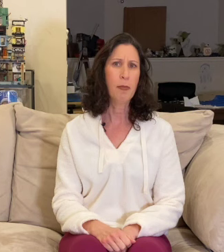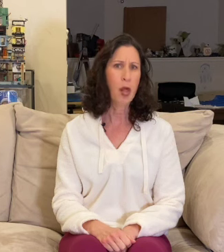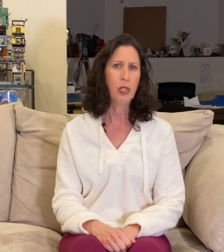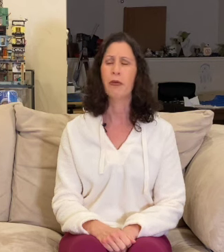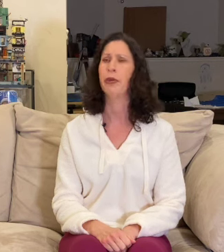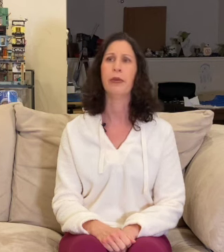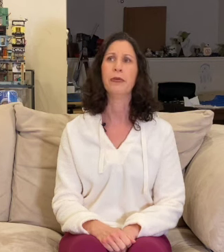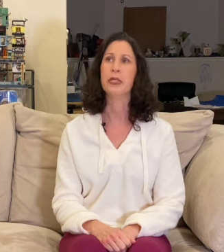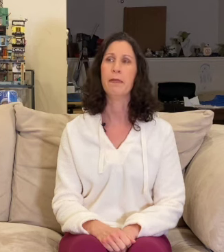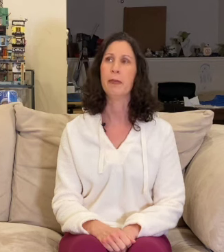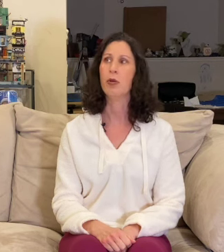Meatball? No, it's not meatball.